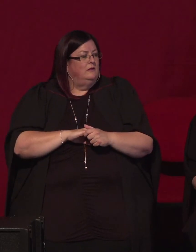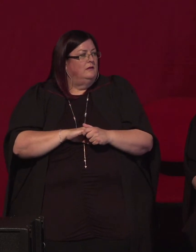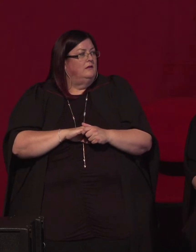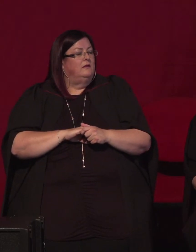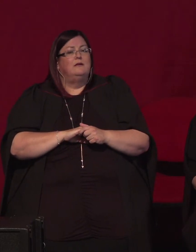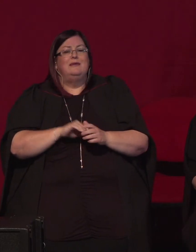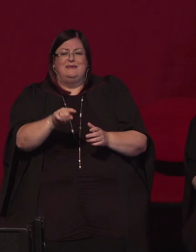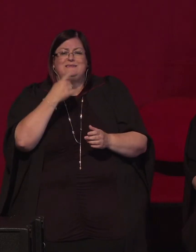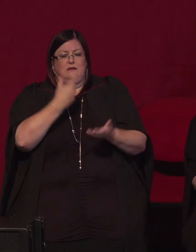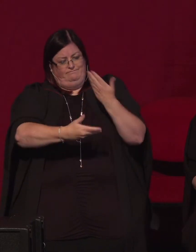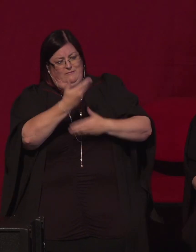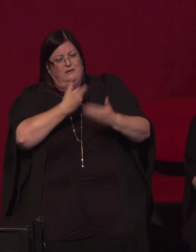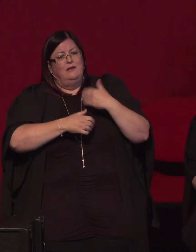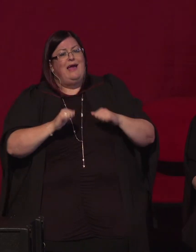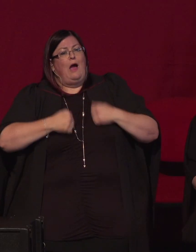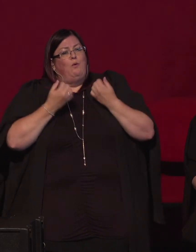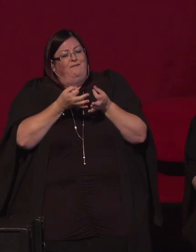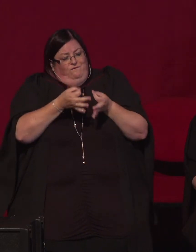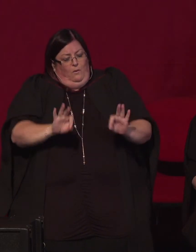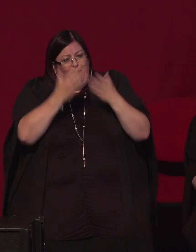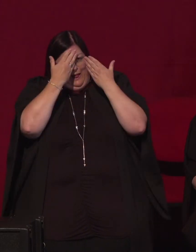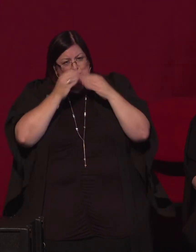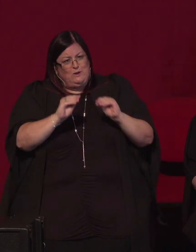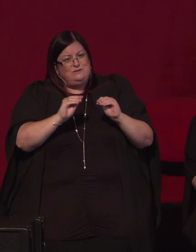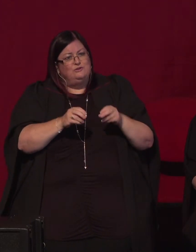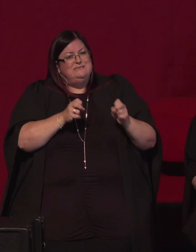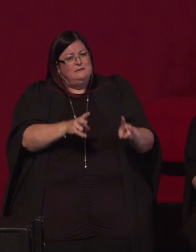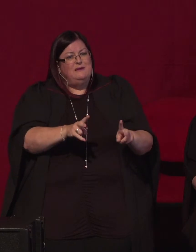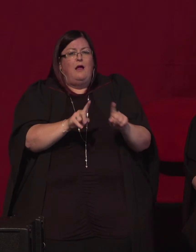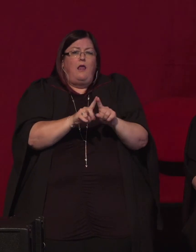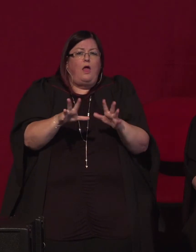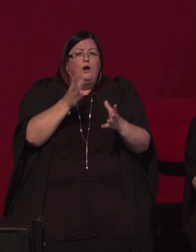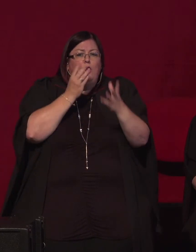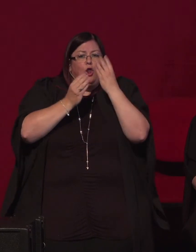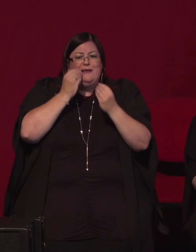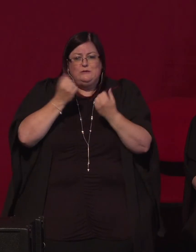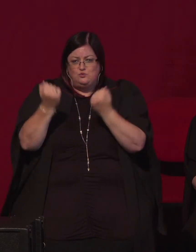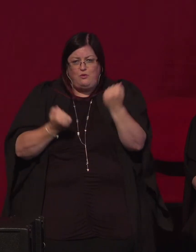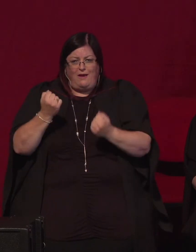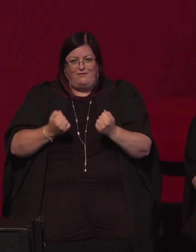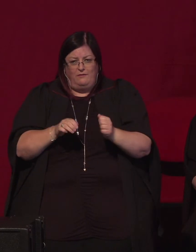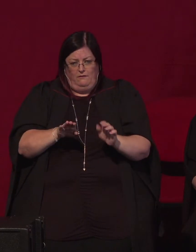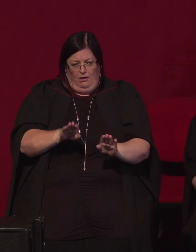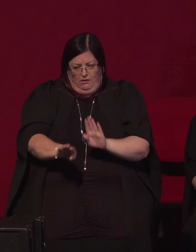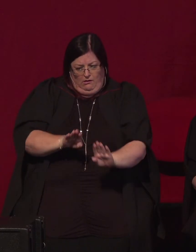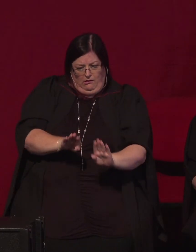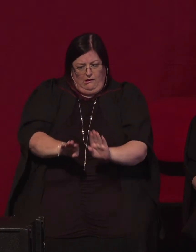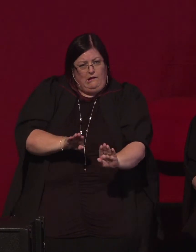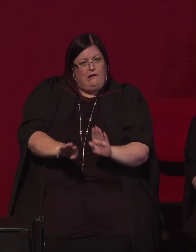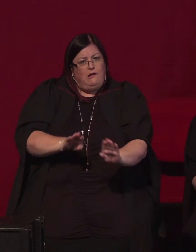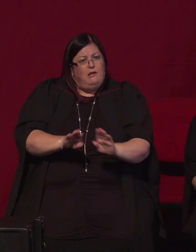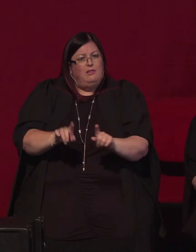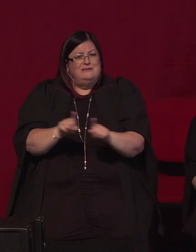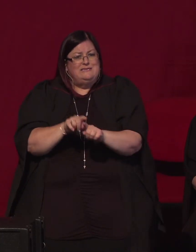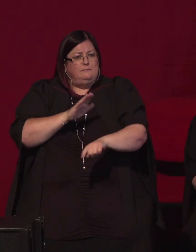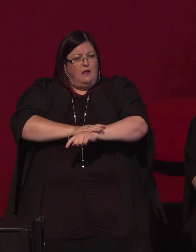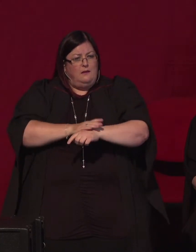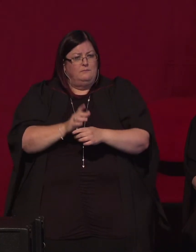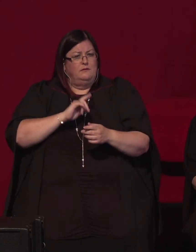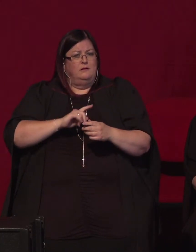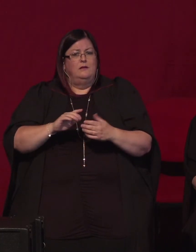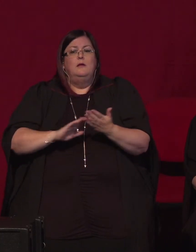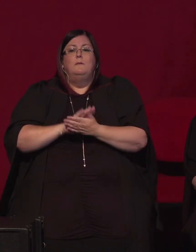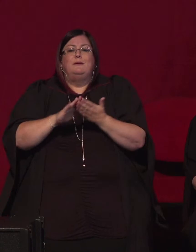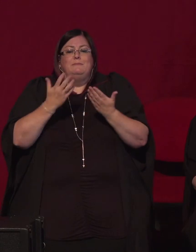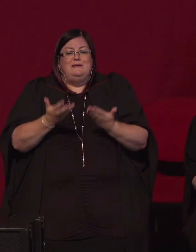he described the formal education system as learning to drive with one foot on the accelerator and one foot on the brake at the same time.